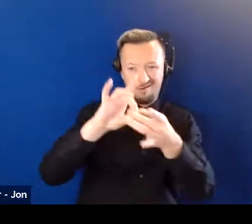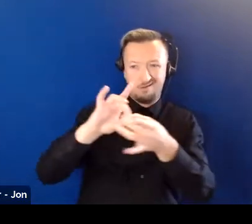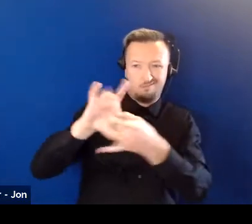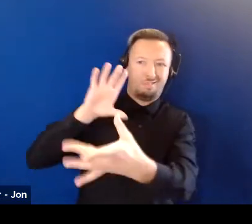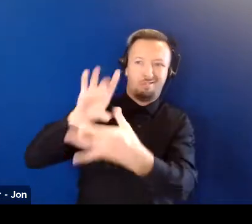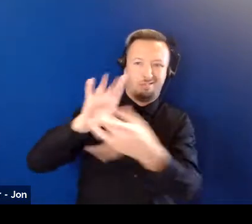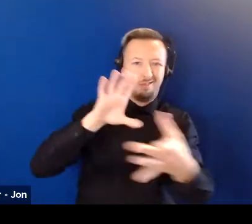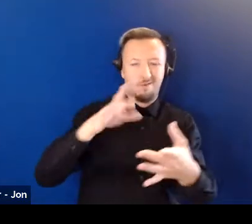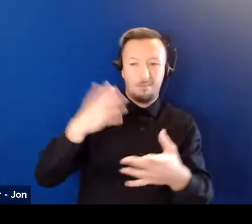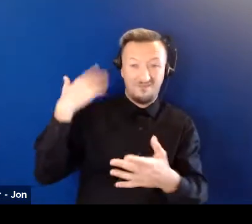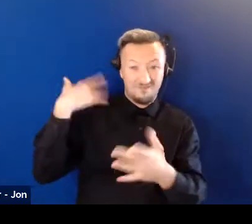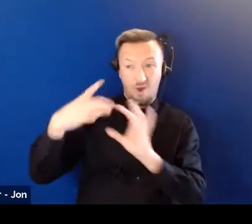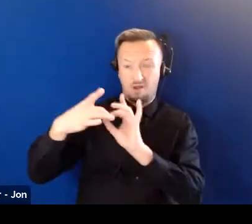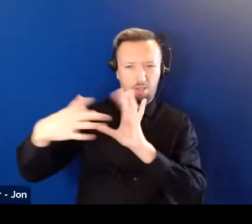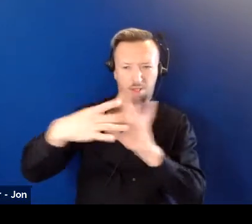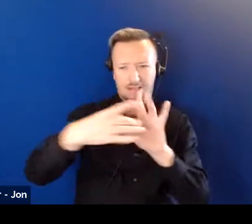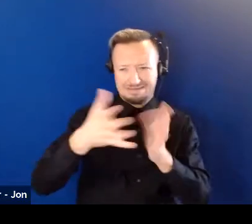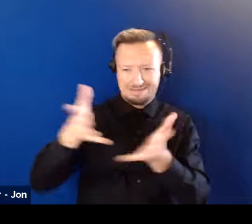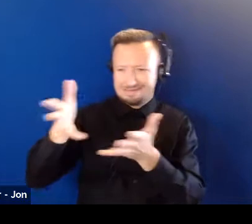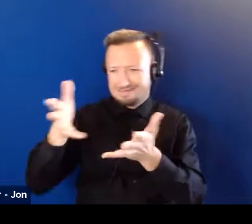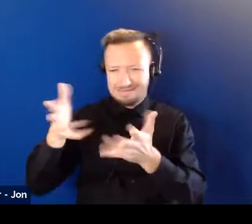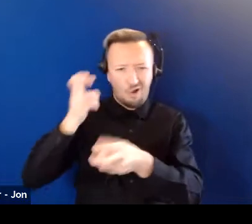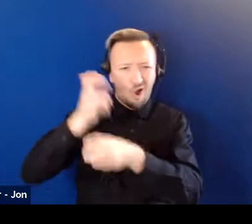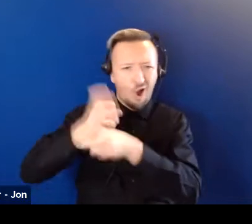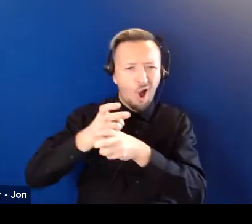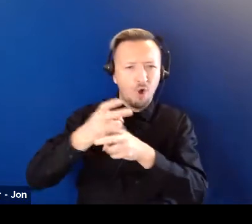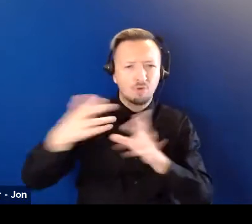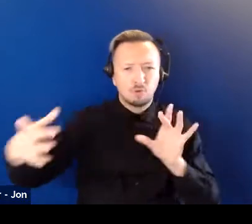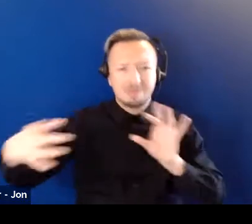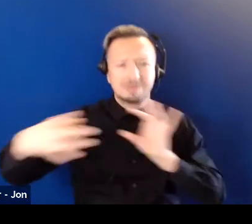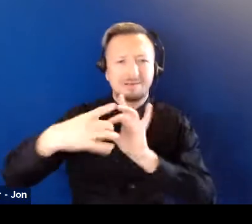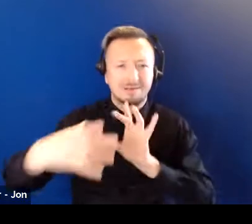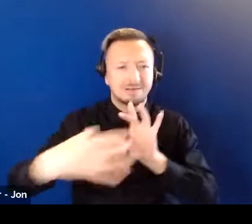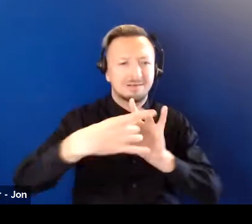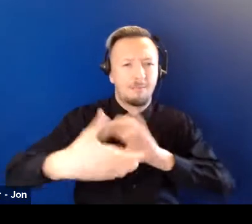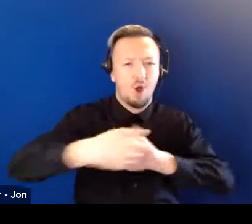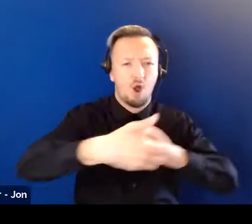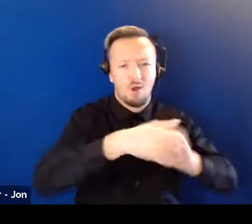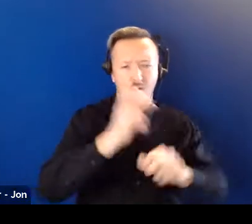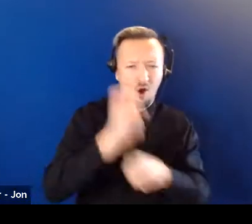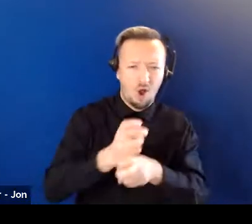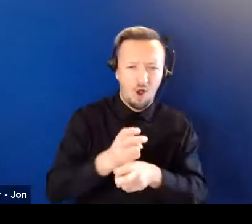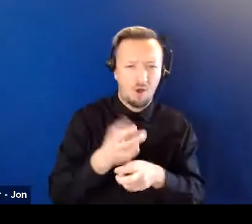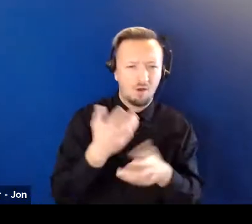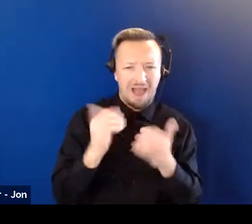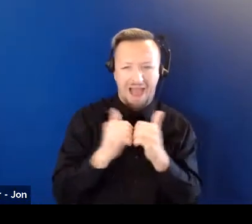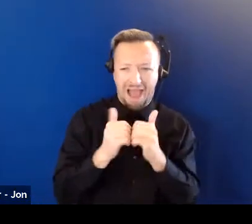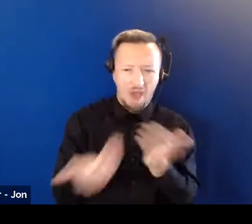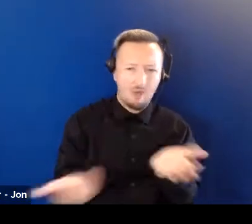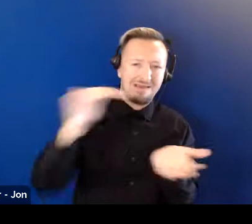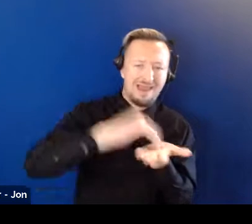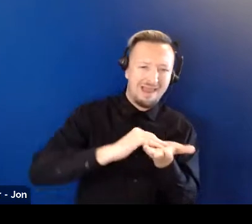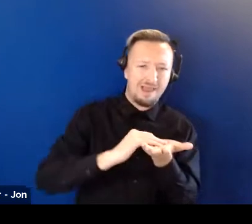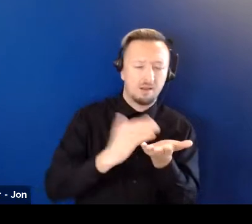way of being able to rebuild those relationships that they knew that they needed to be able to help people and provide services for our